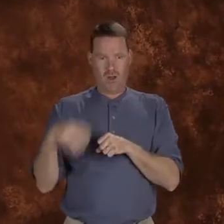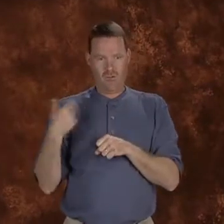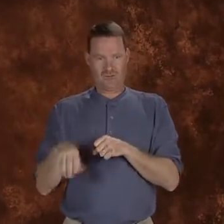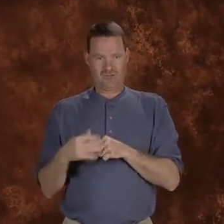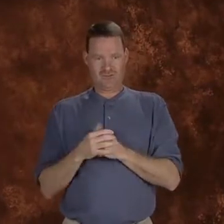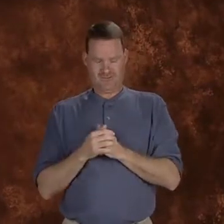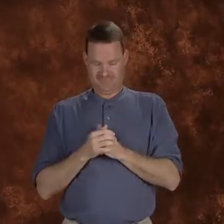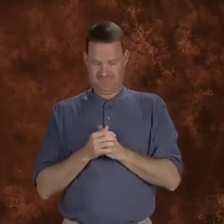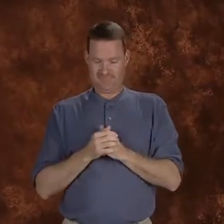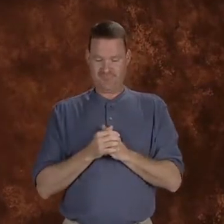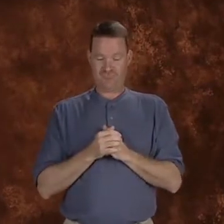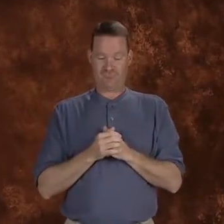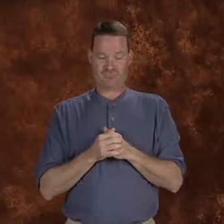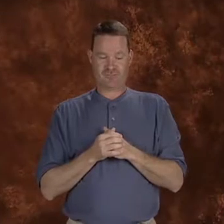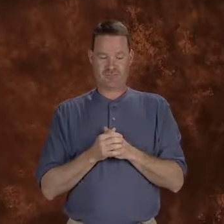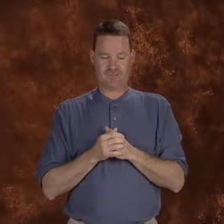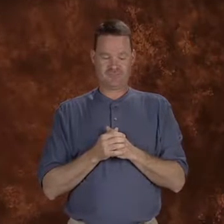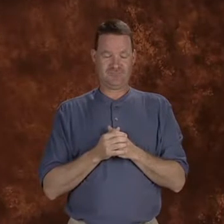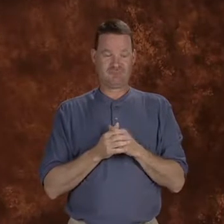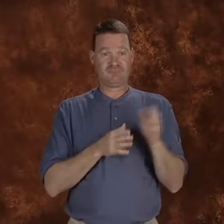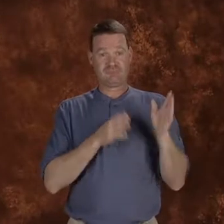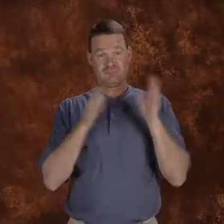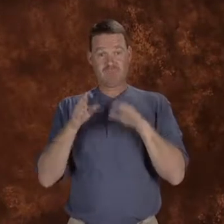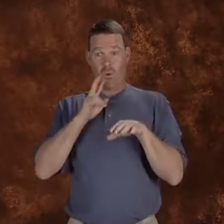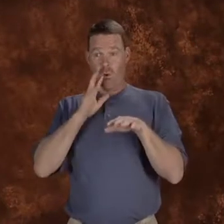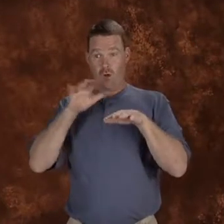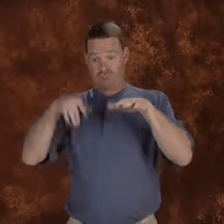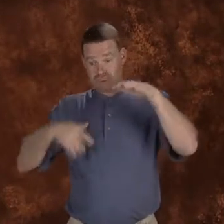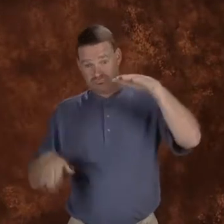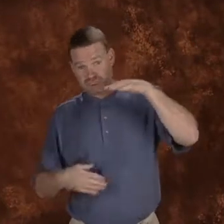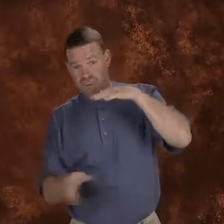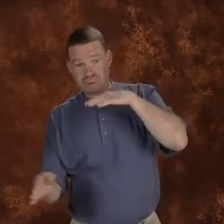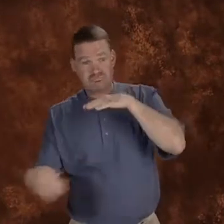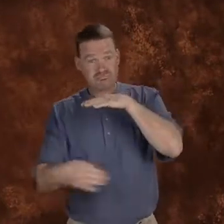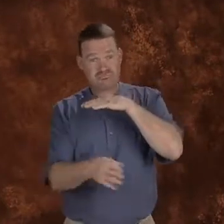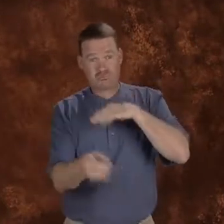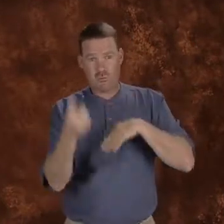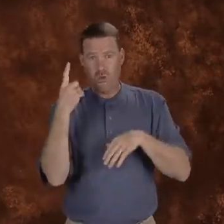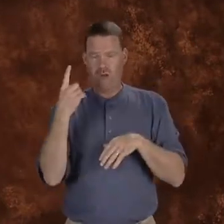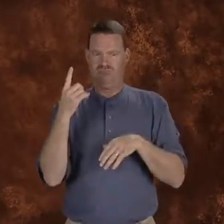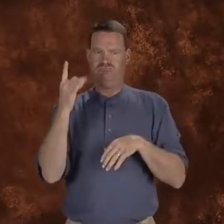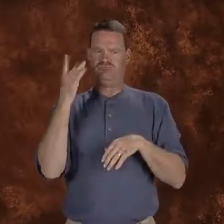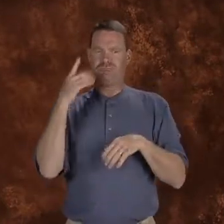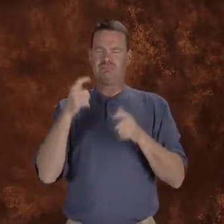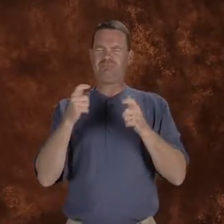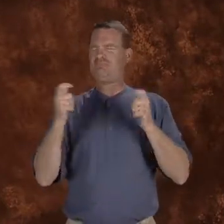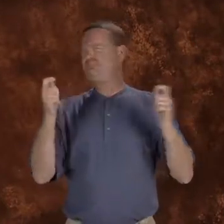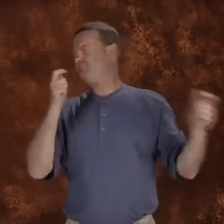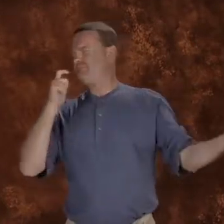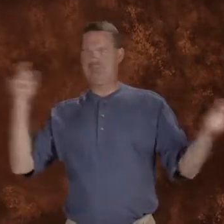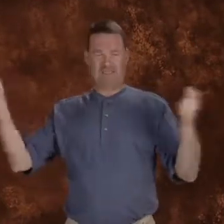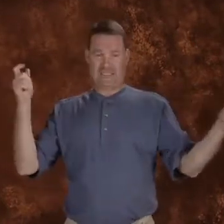It doesn't matter if it's the ocean or above the ocean, the process is the same.